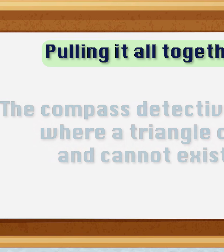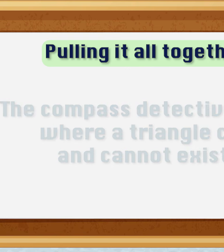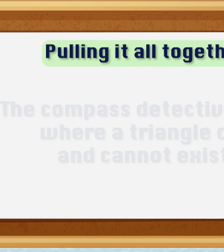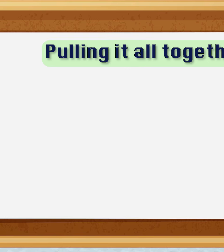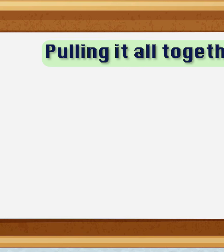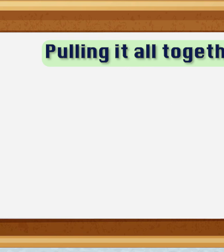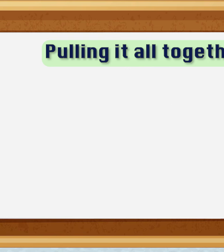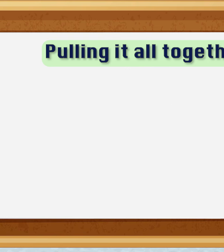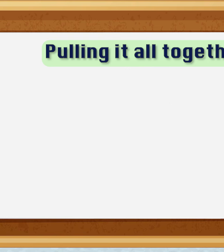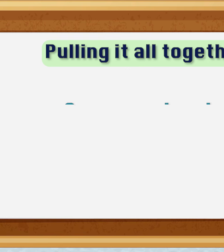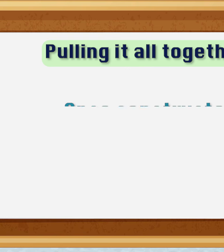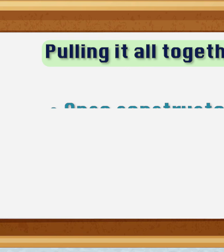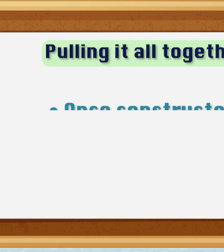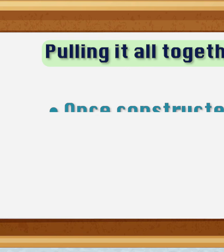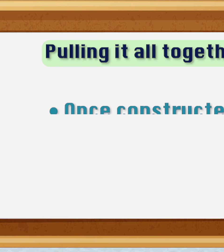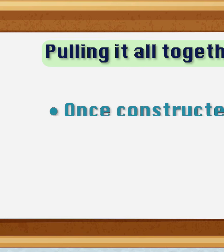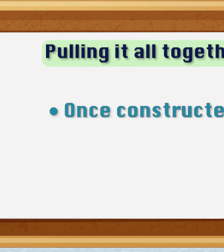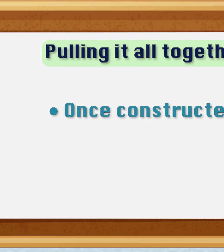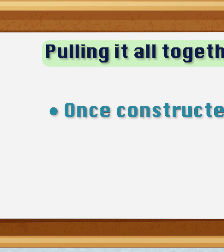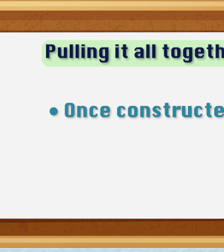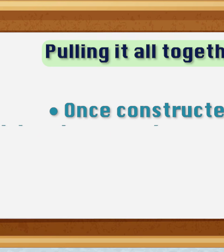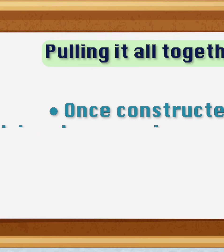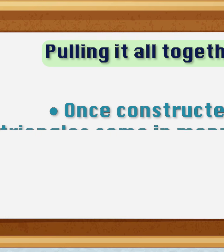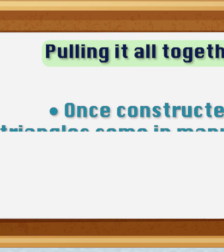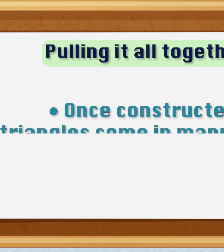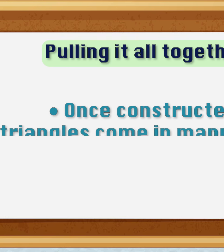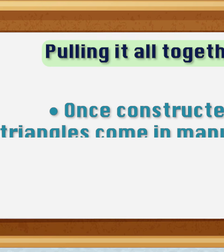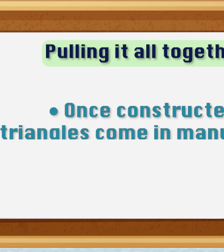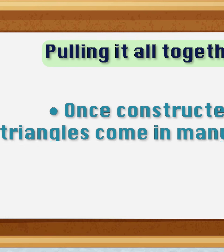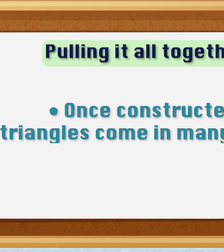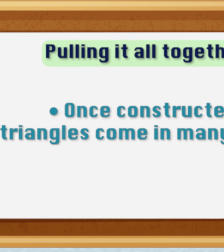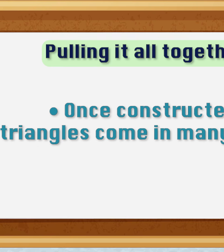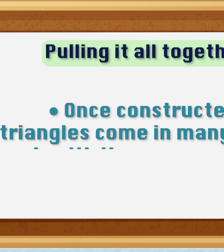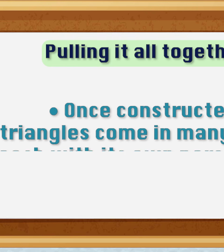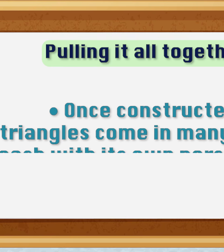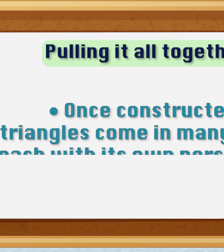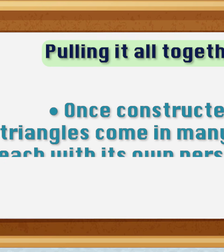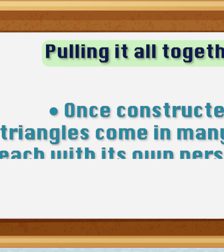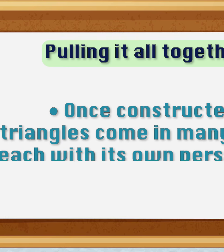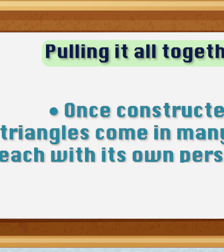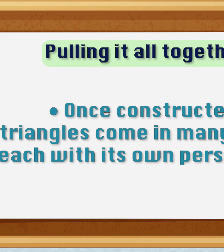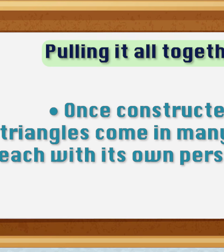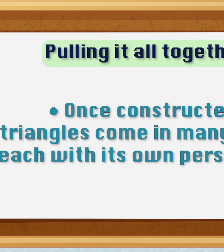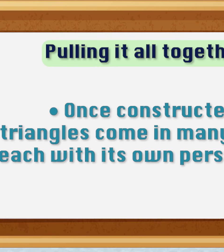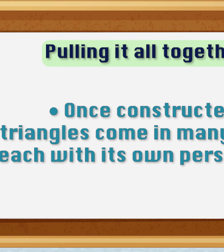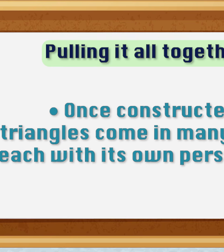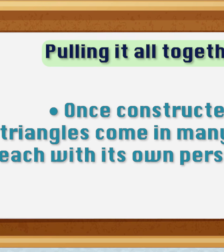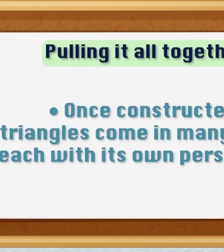exist. Once constructed, triangles come in many types, each with its own